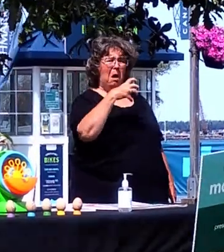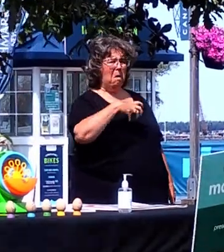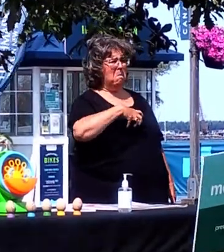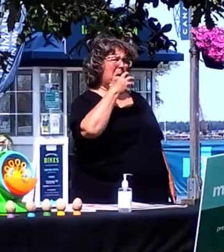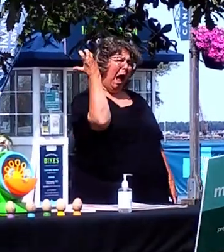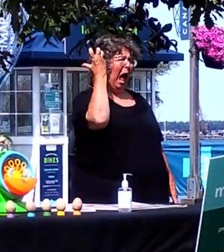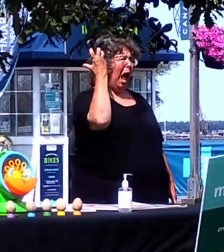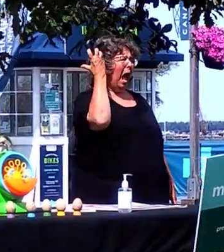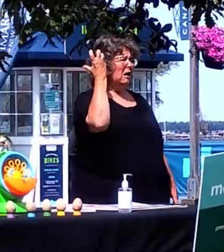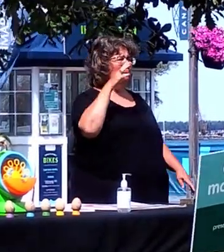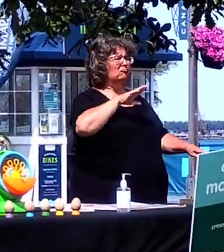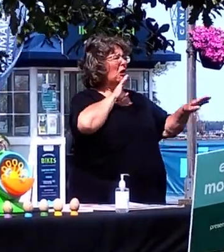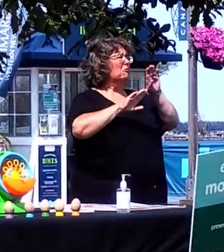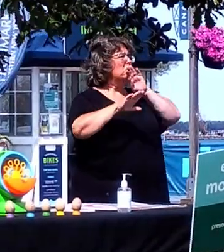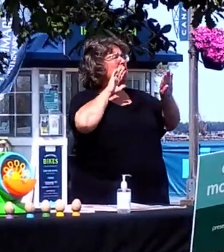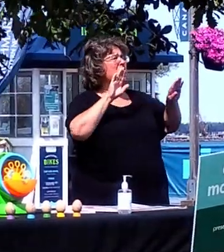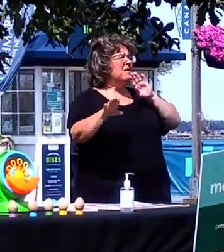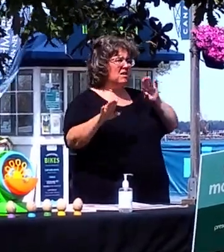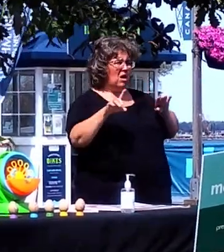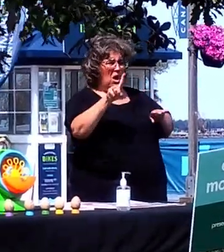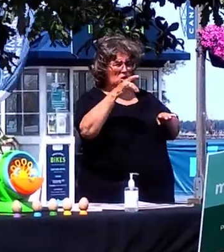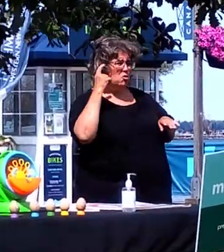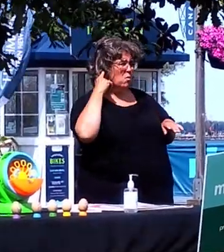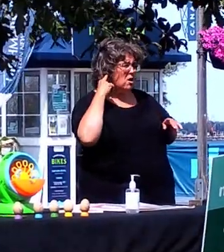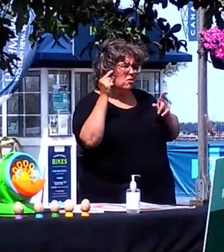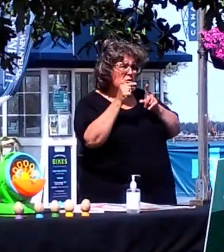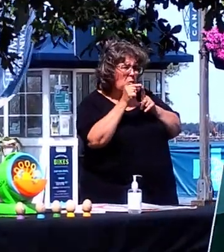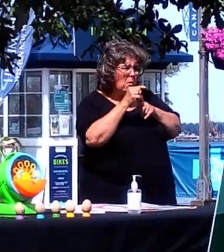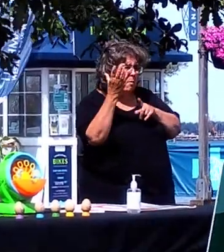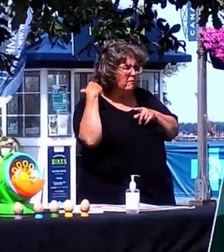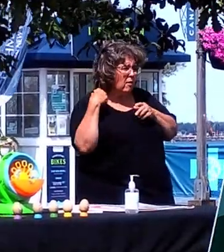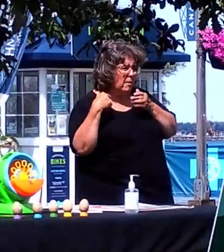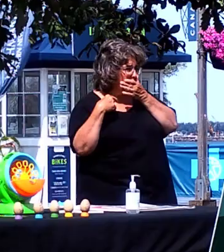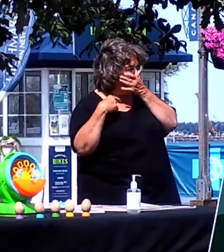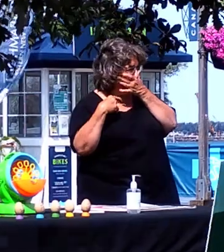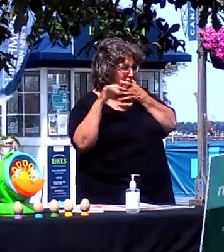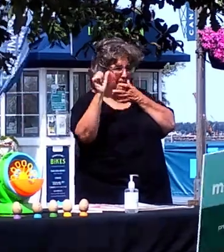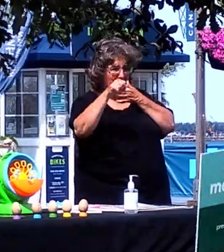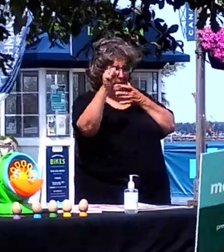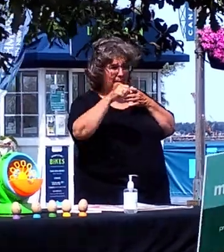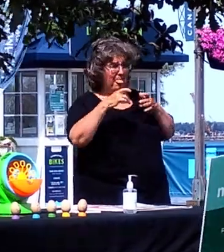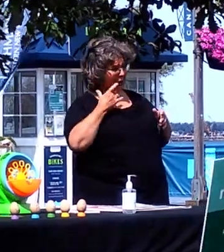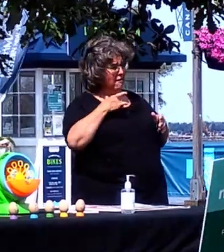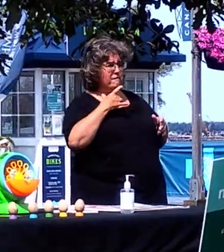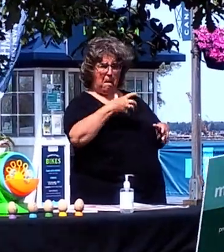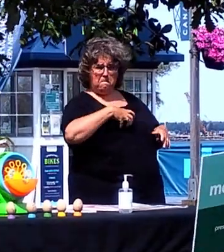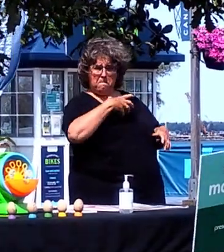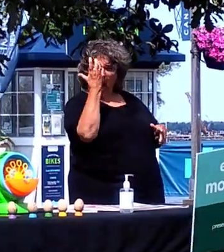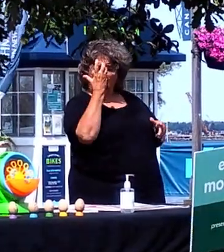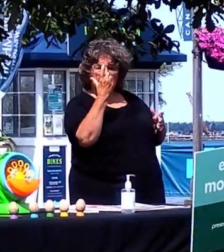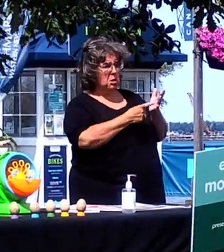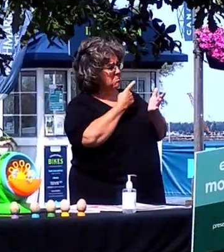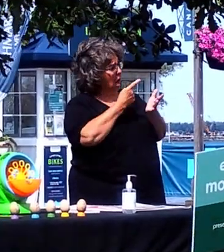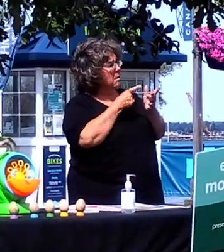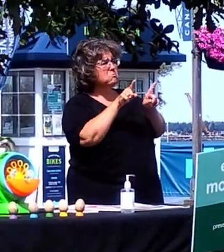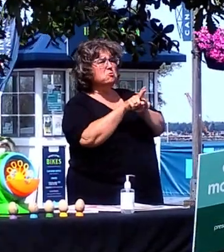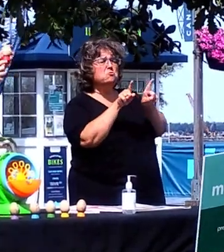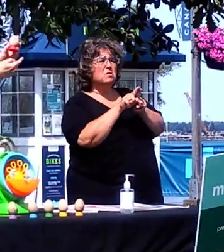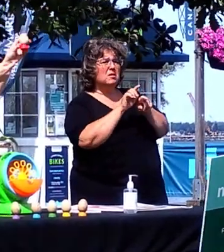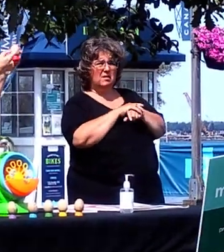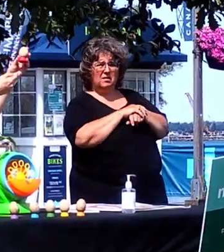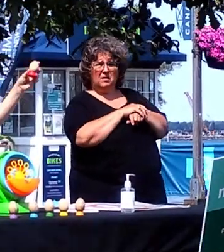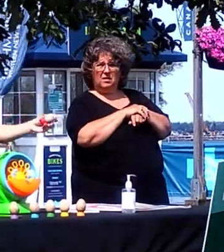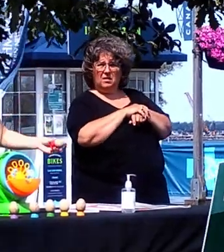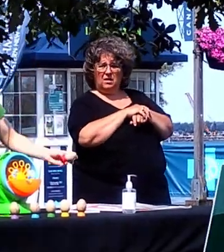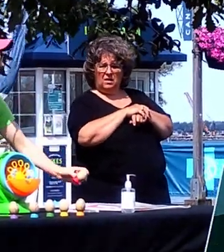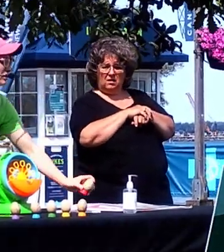Mad, angry, frustrated. Do you guys ever feel those emotions? Yeah, I feel mad, angry, and frustrated sometimes too. And